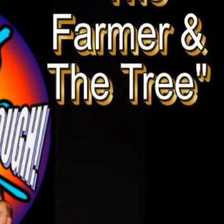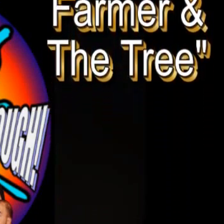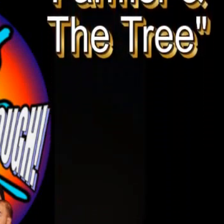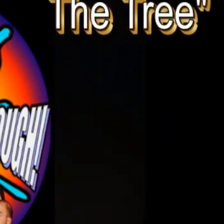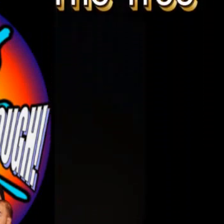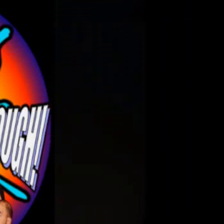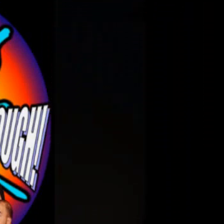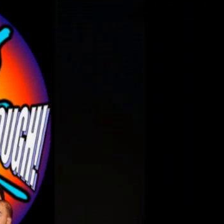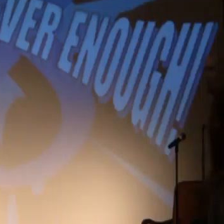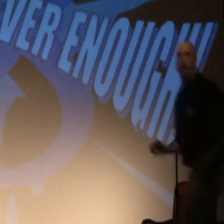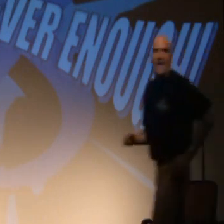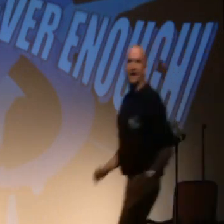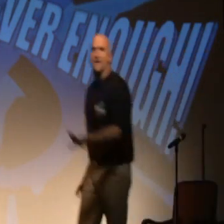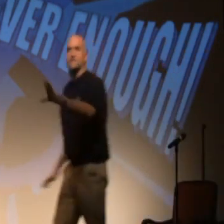from.